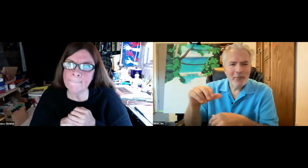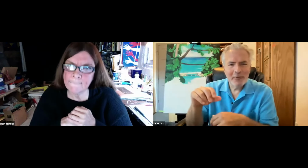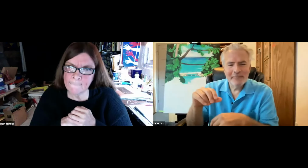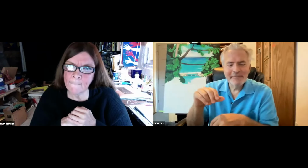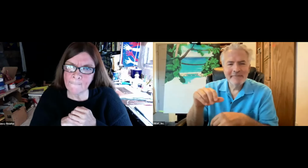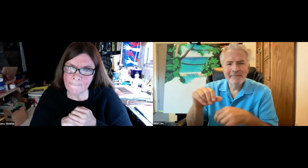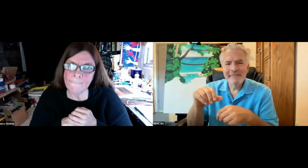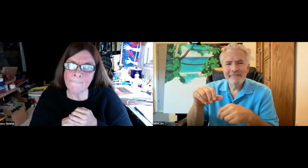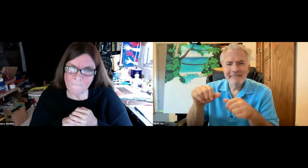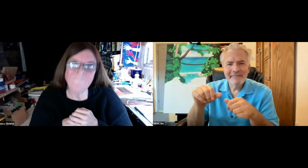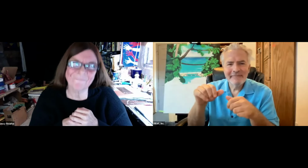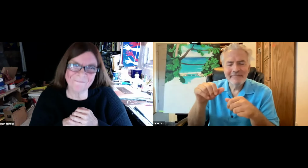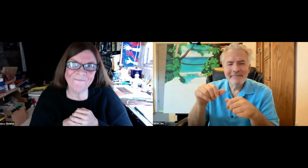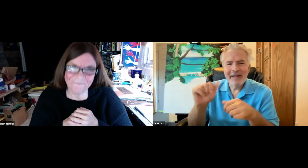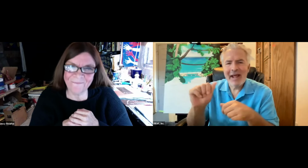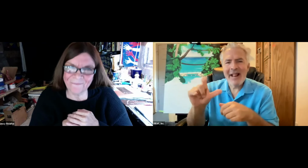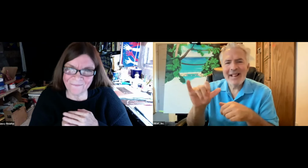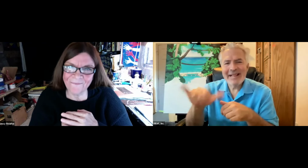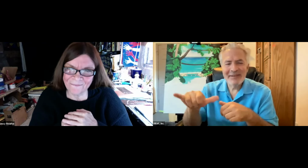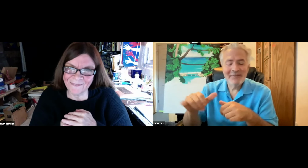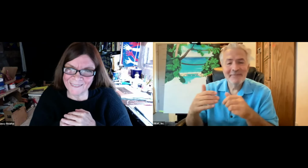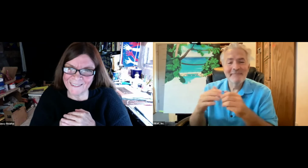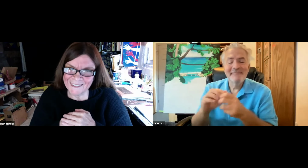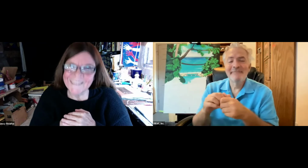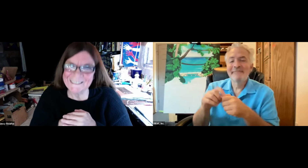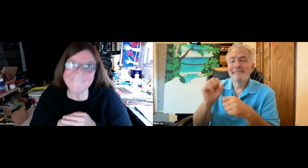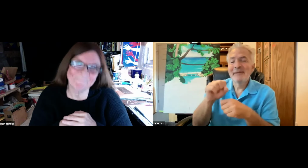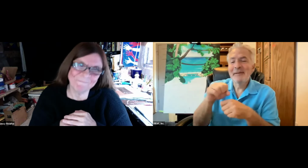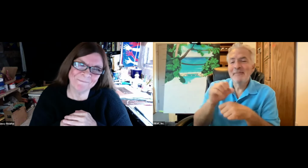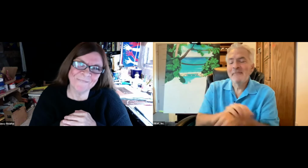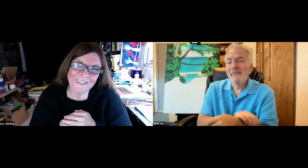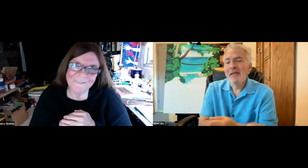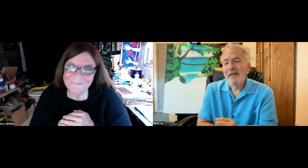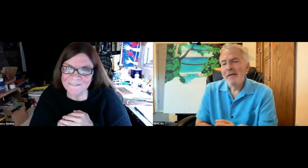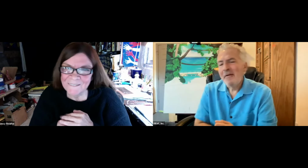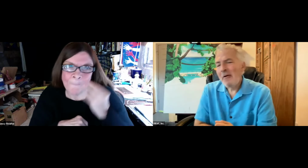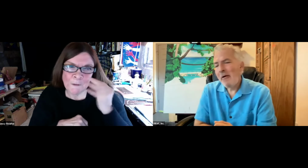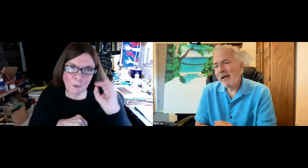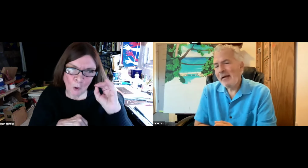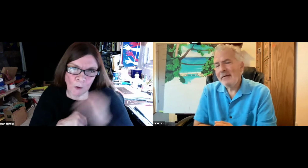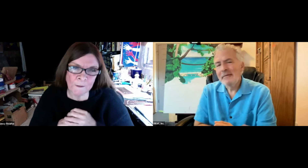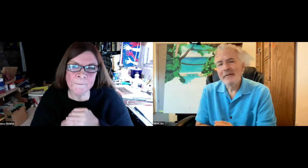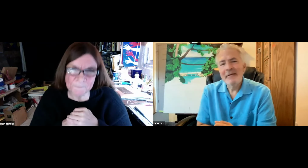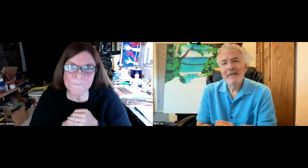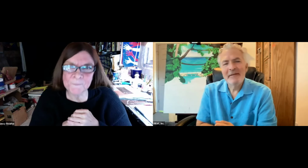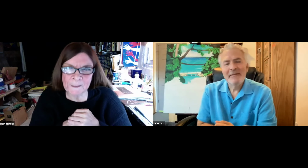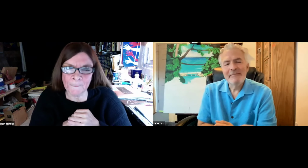think that entire Plains area would be included, yeah. Pretty much where the Hurricane Alley that they call.